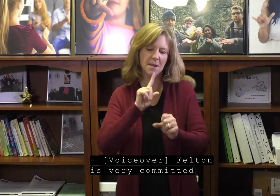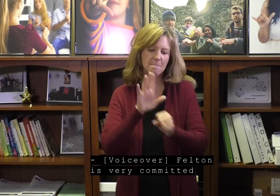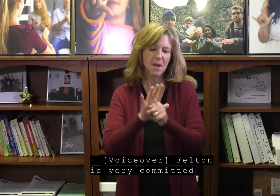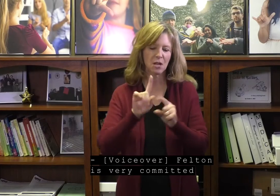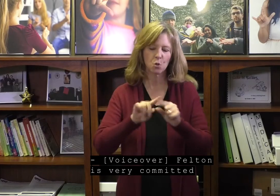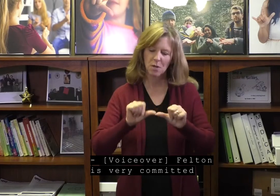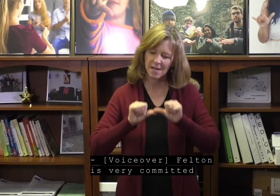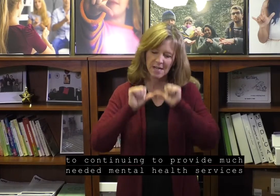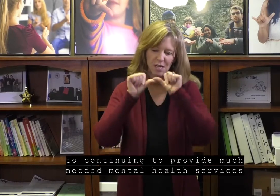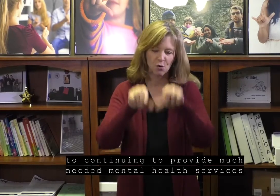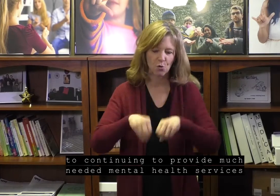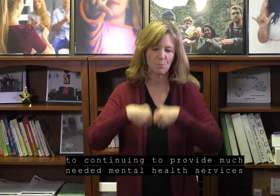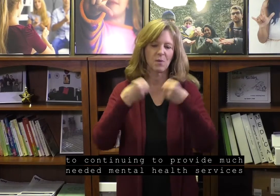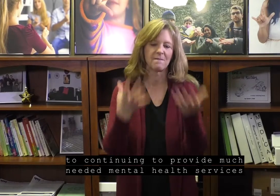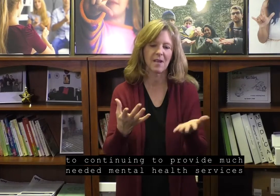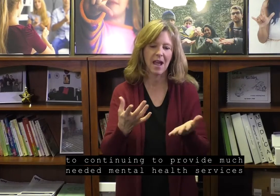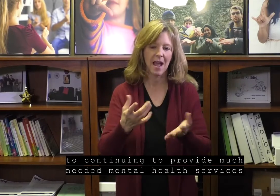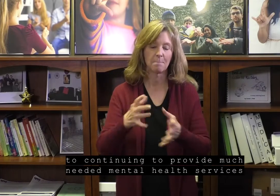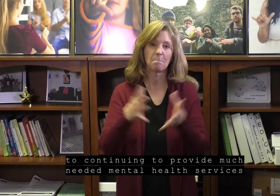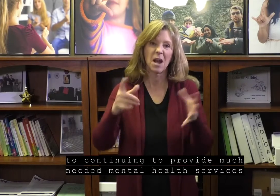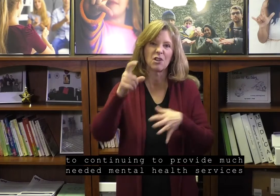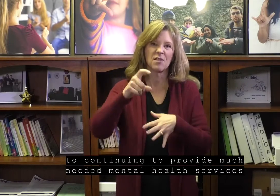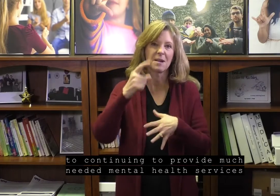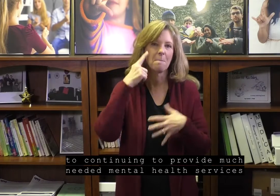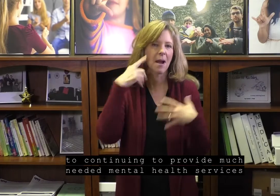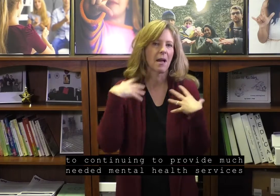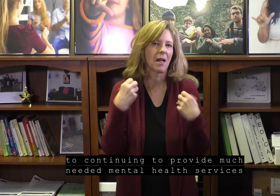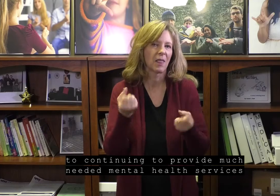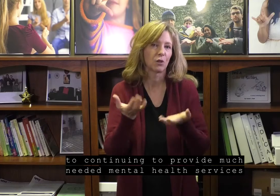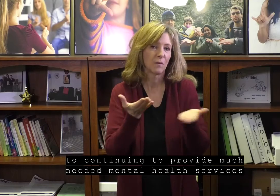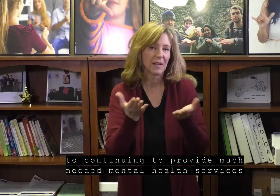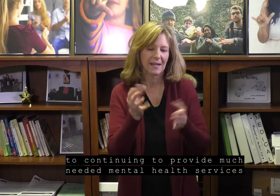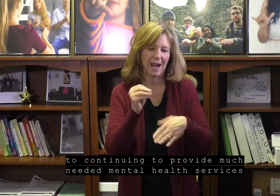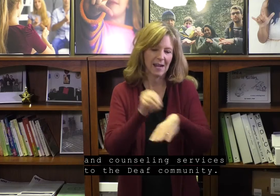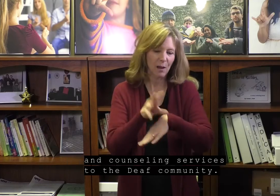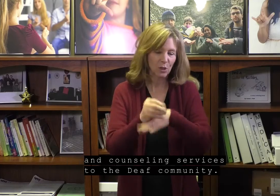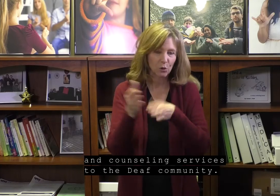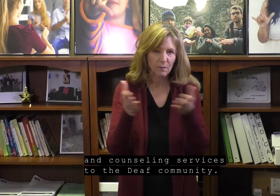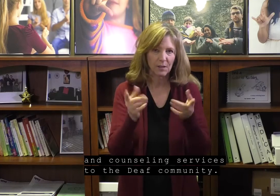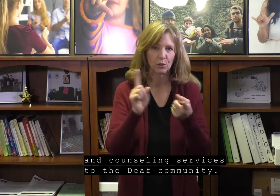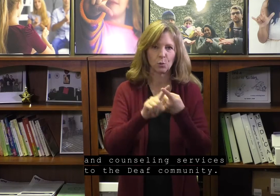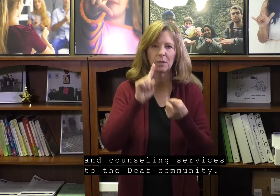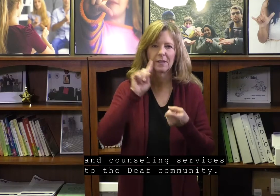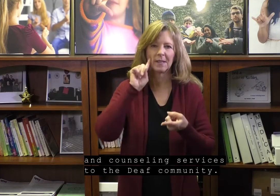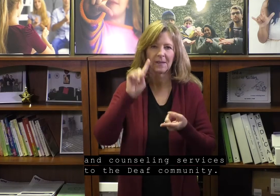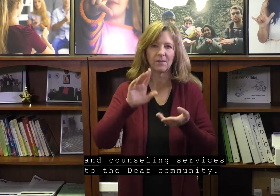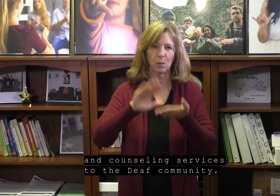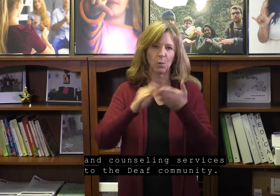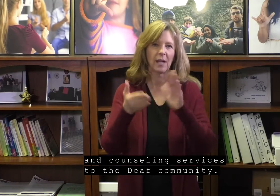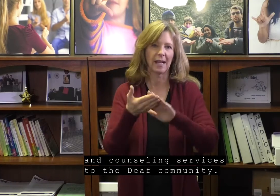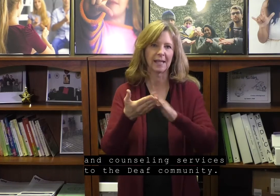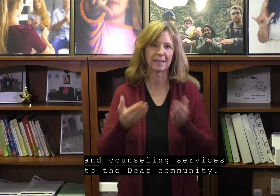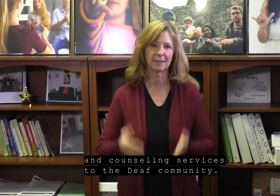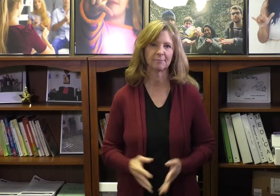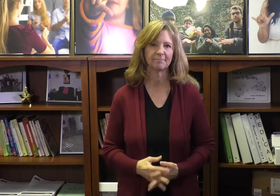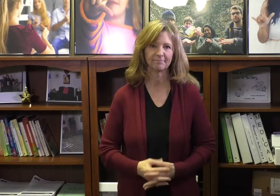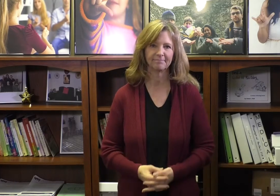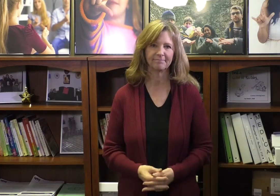Felton is very committed to continuing to provide much-needed mental health services and counseling services to the deaf community.